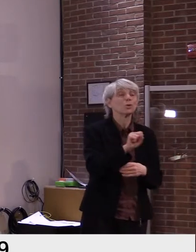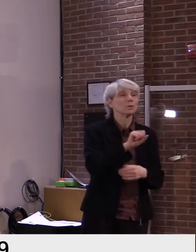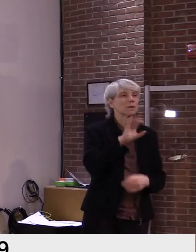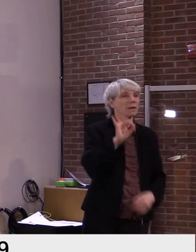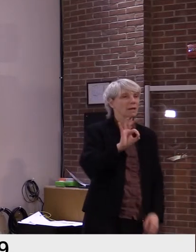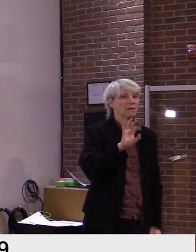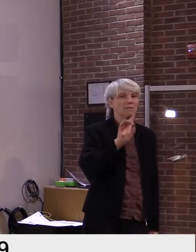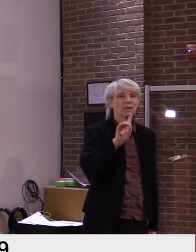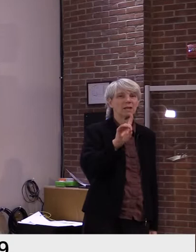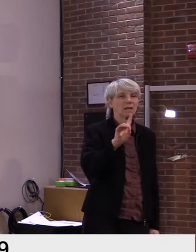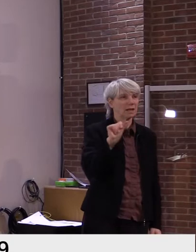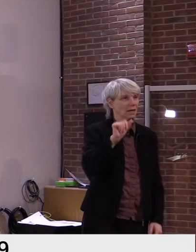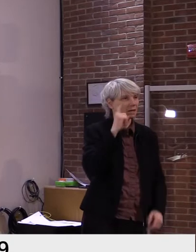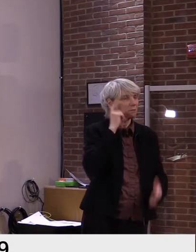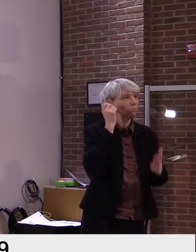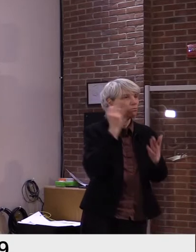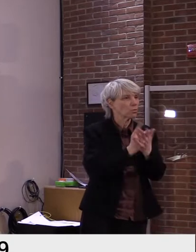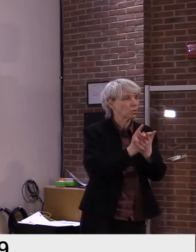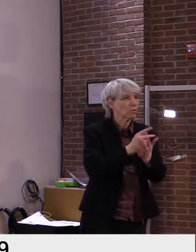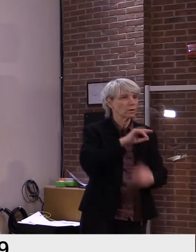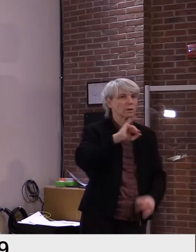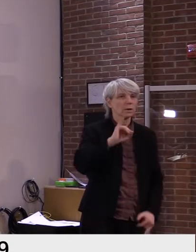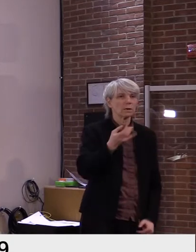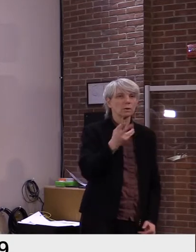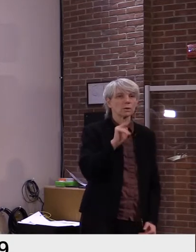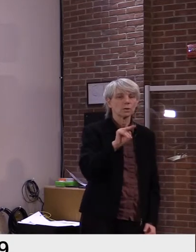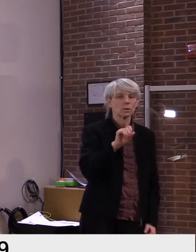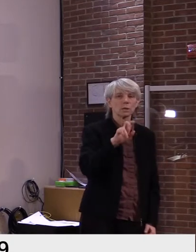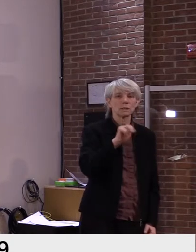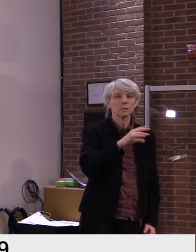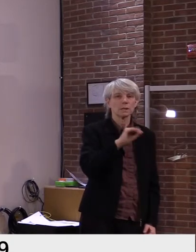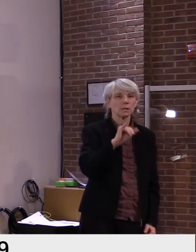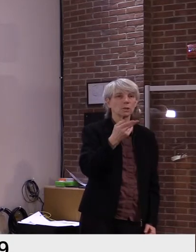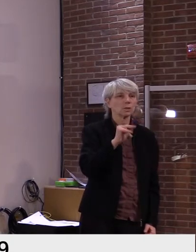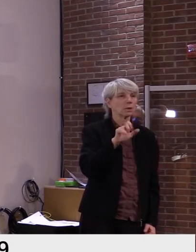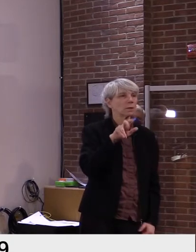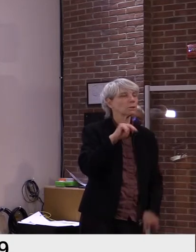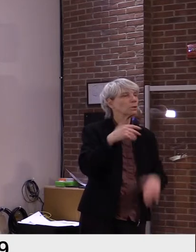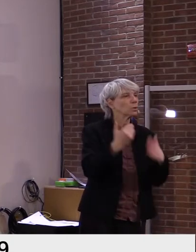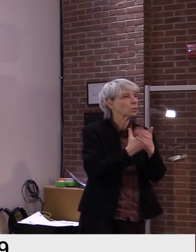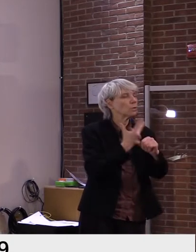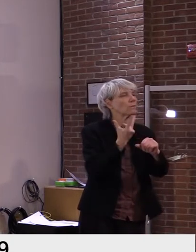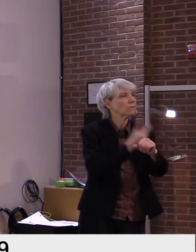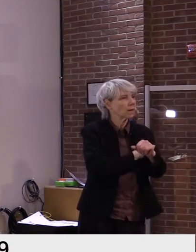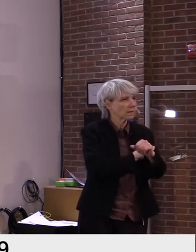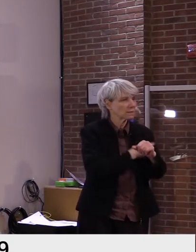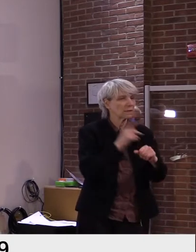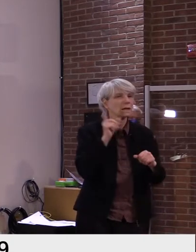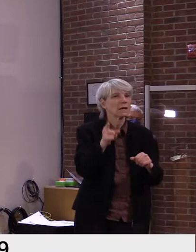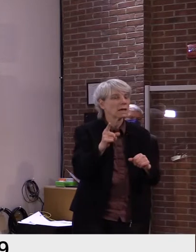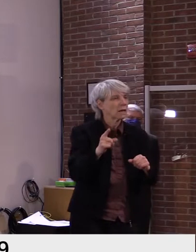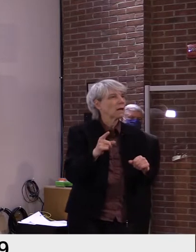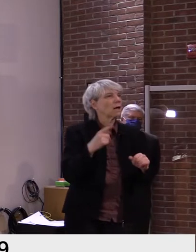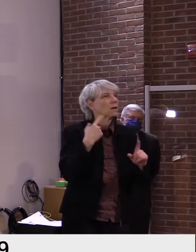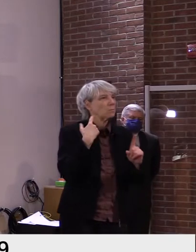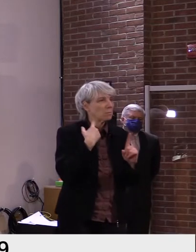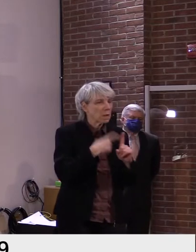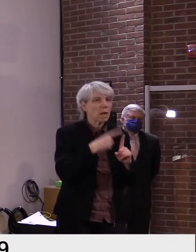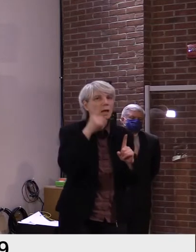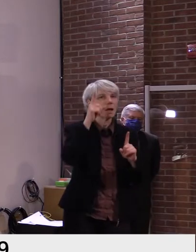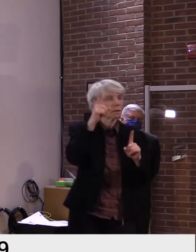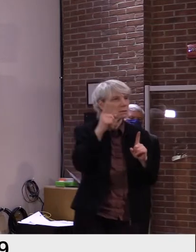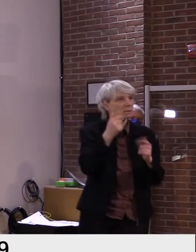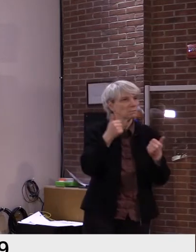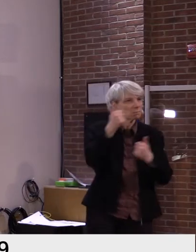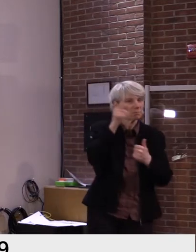for emergency use and the recommendation by the CDC's Advisory Committee on Immunization Practices, with